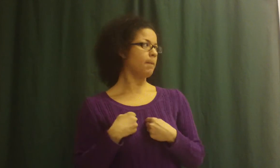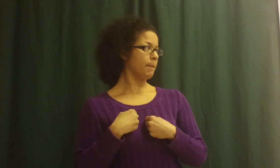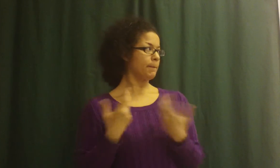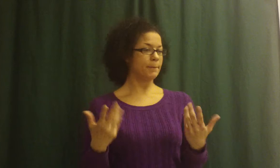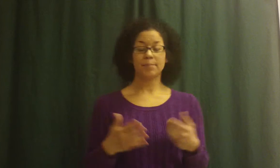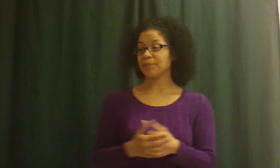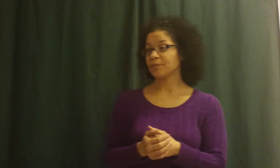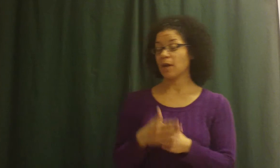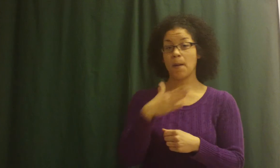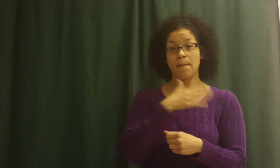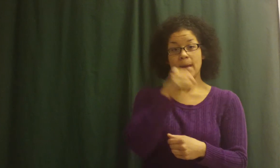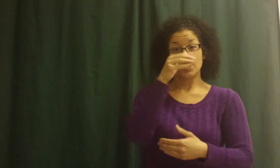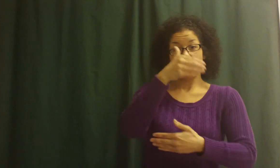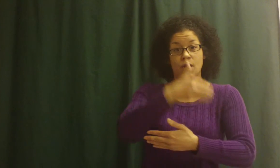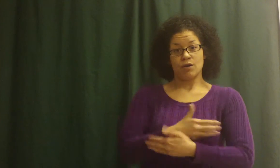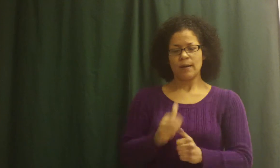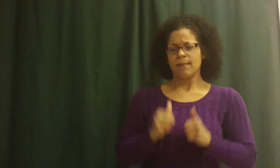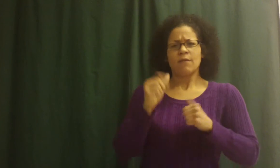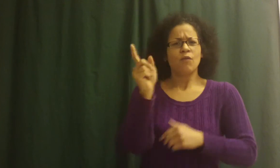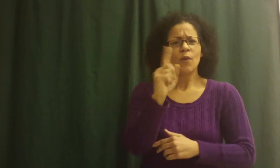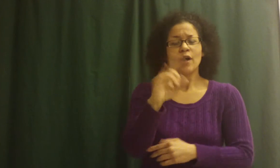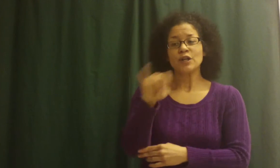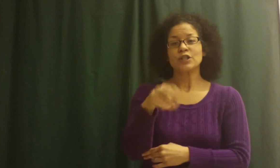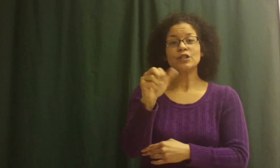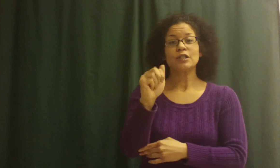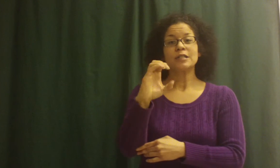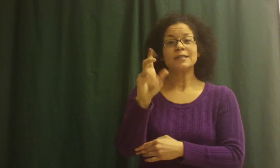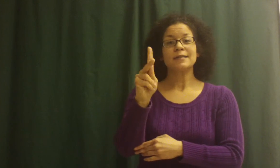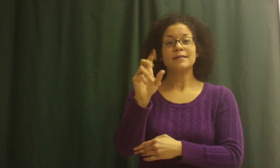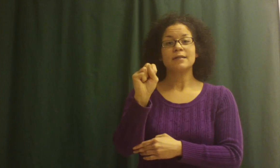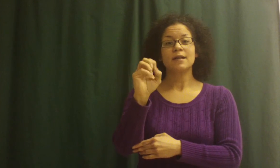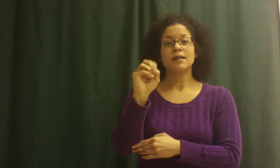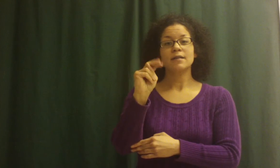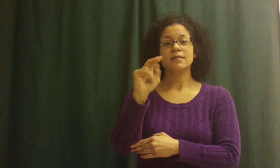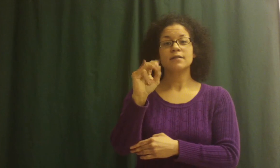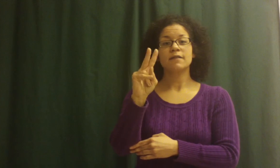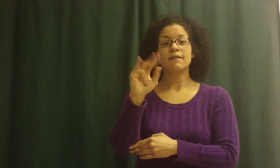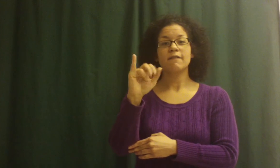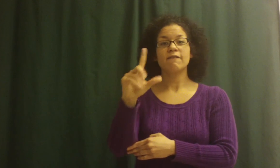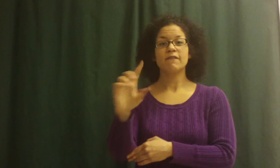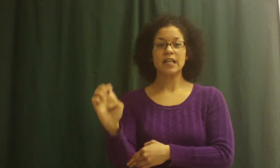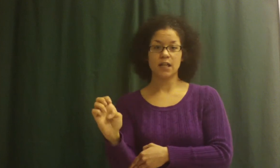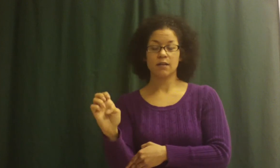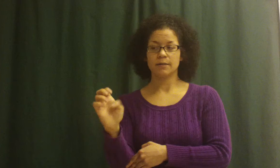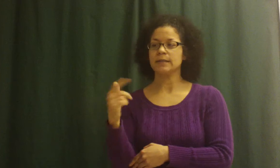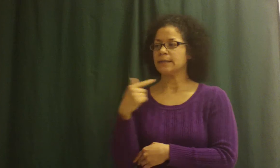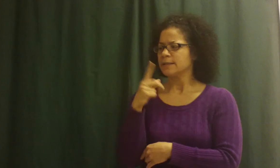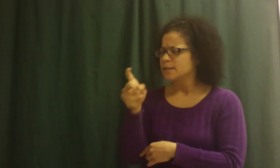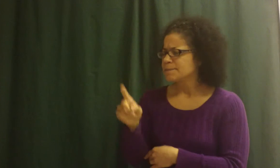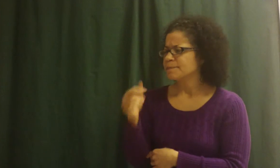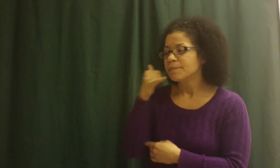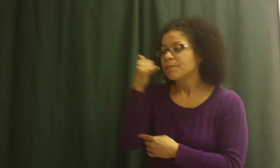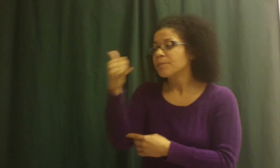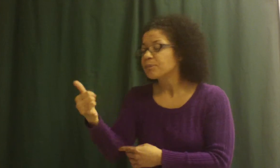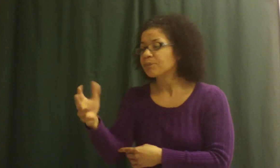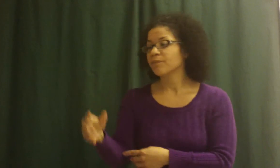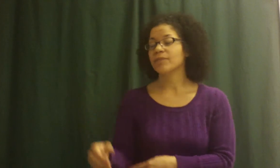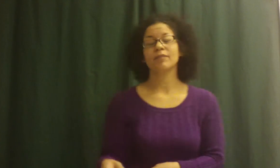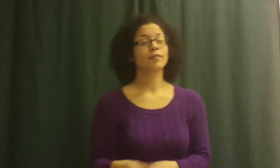trying to think if she's gone once or twice. But she's gone once, and to Europe twice. So I called her and